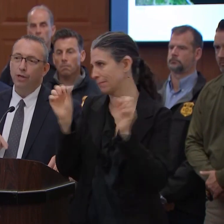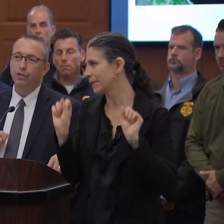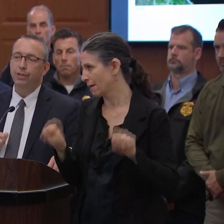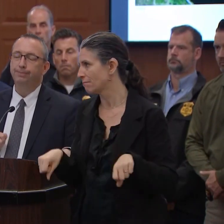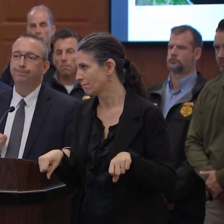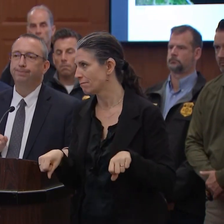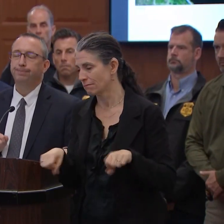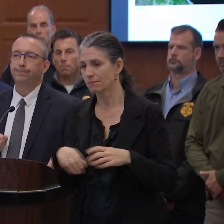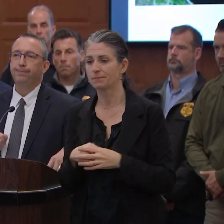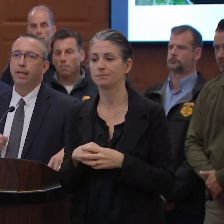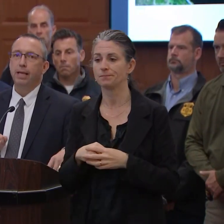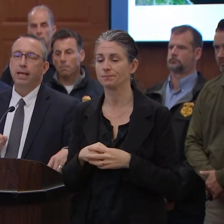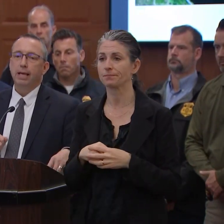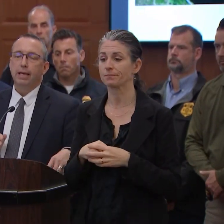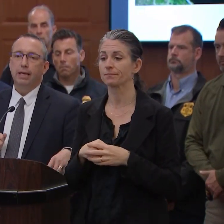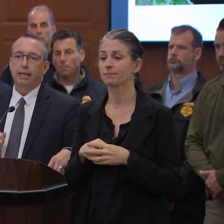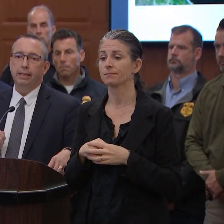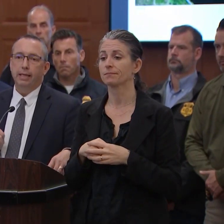Another question